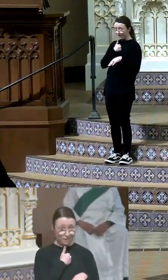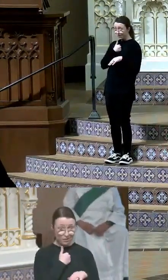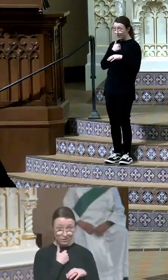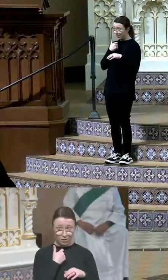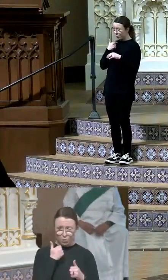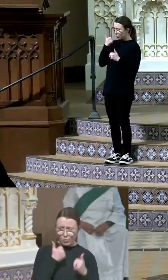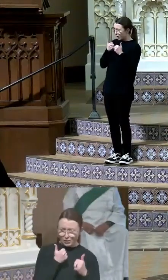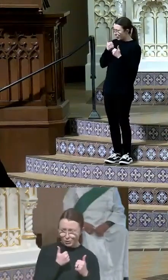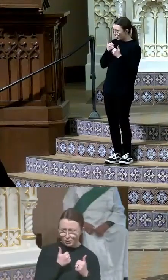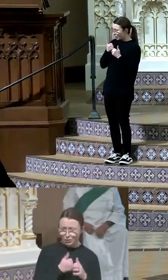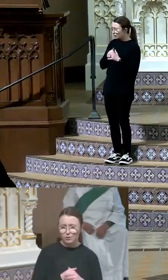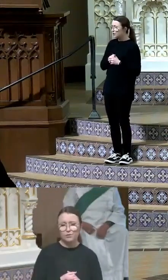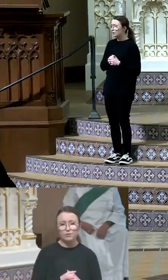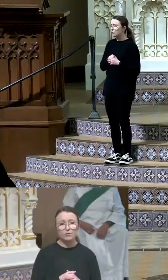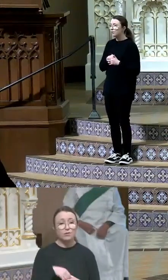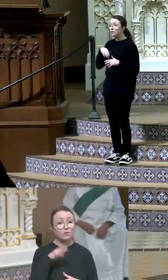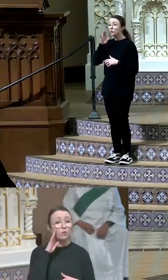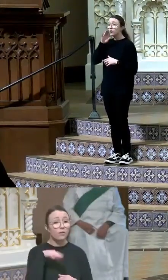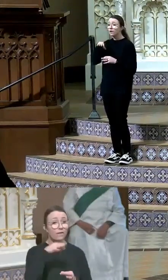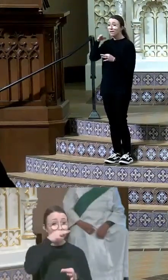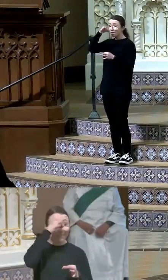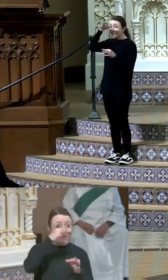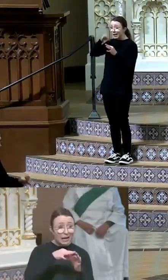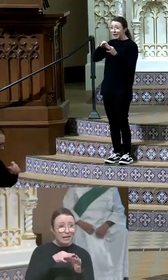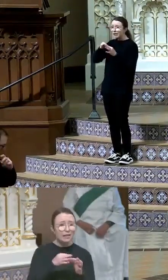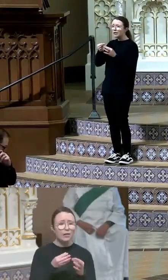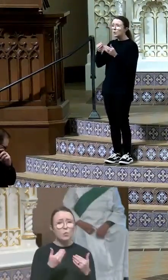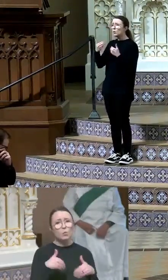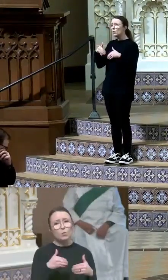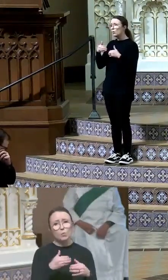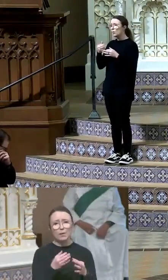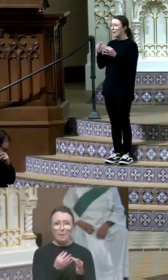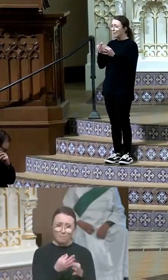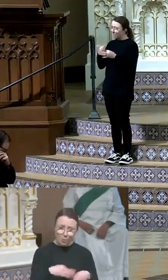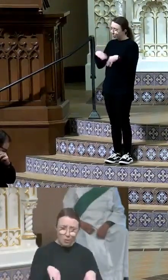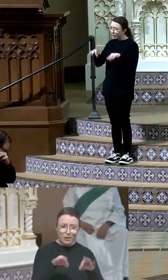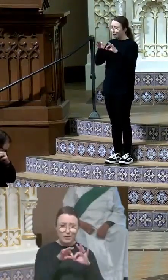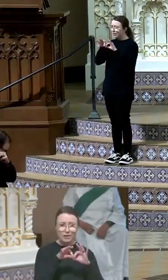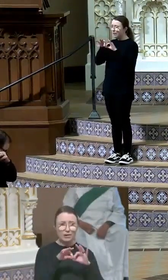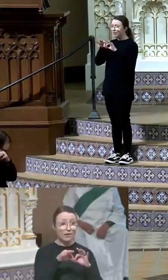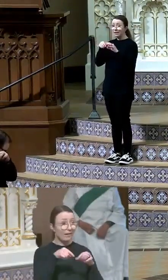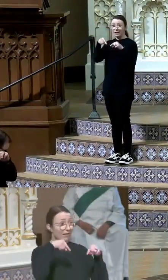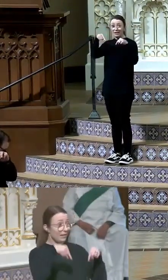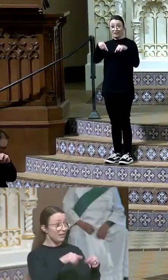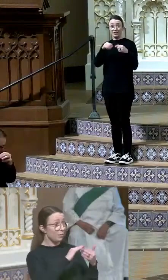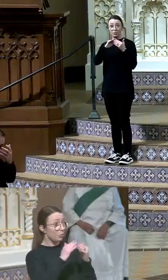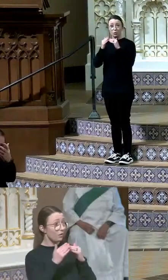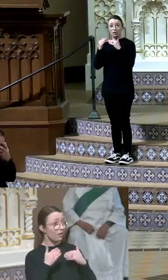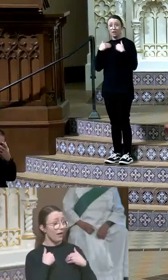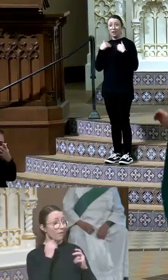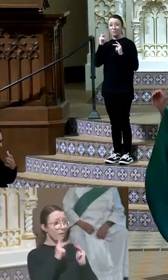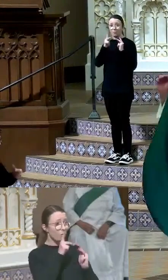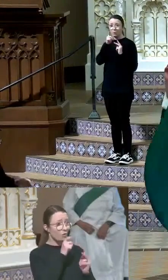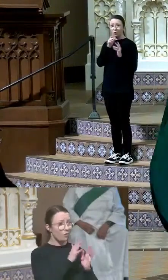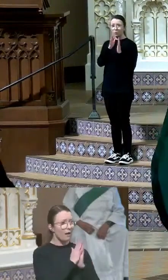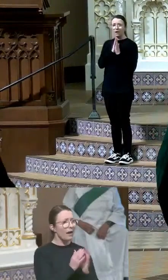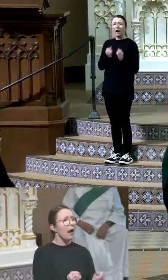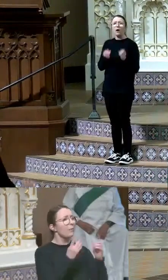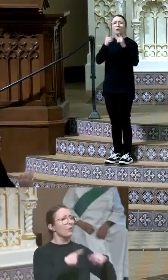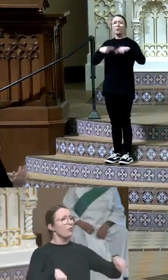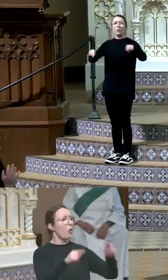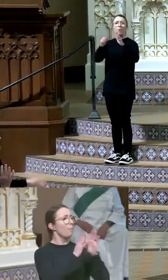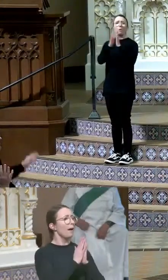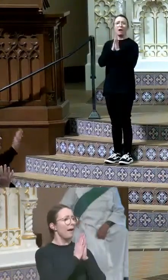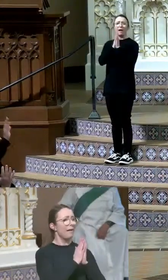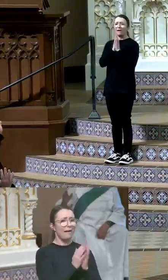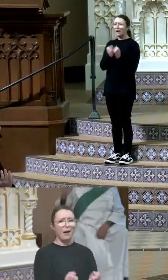wealth. And here we have the faith of community, of people who pray. Now, just so we're sure, how many of us pray?